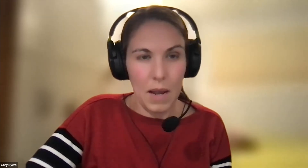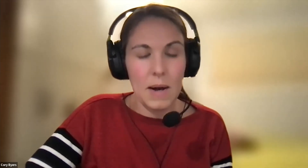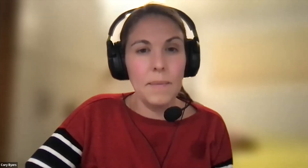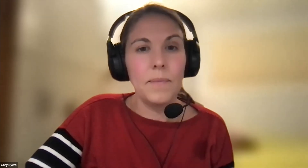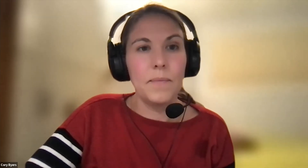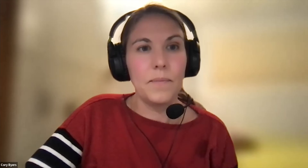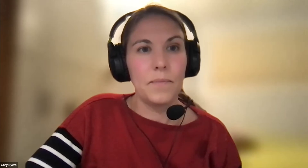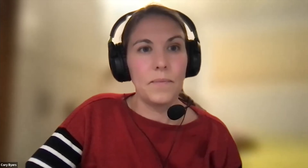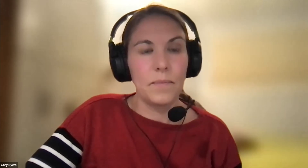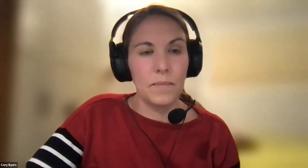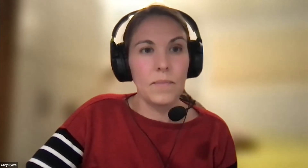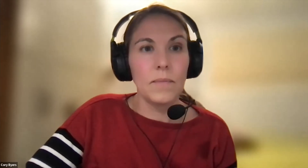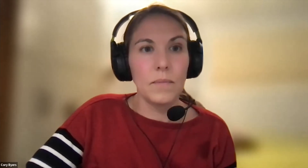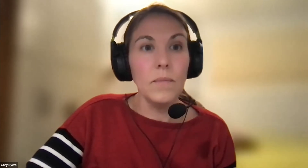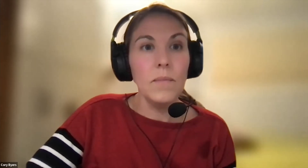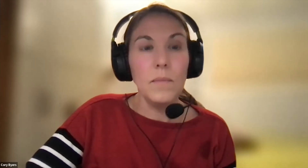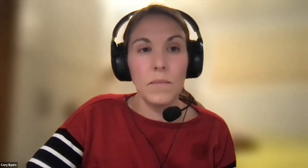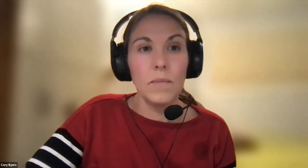Ajá.